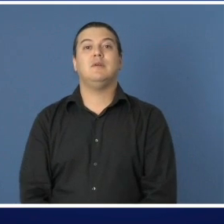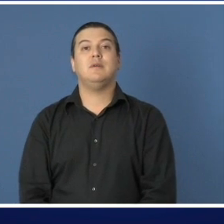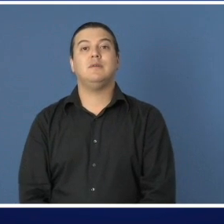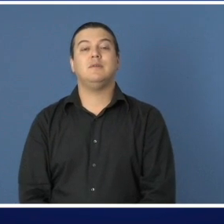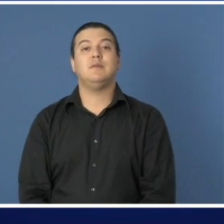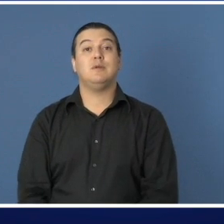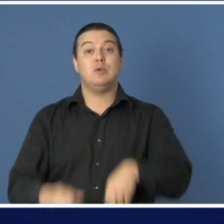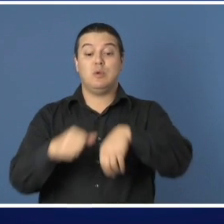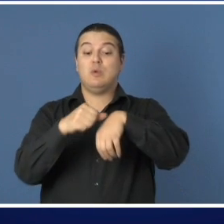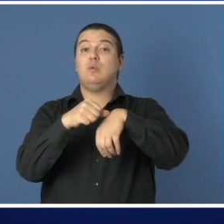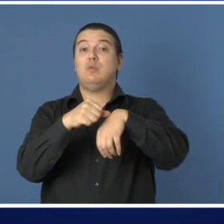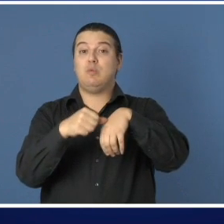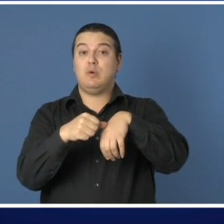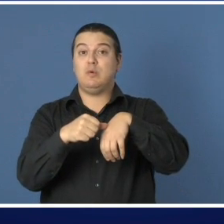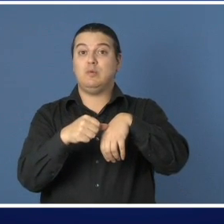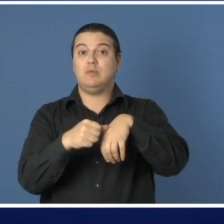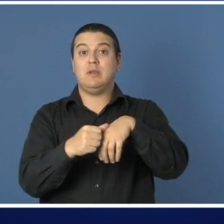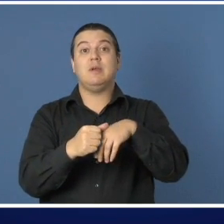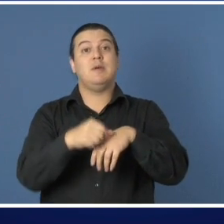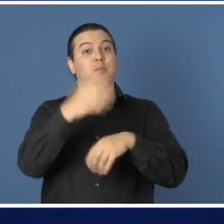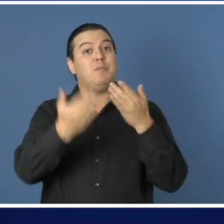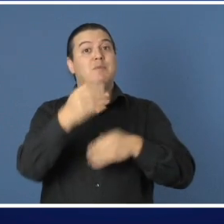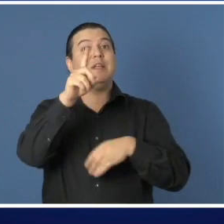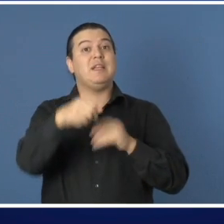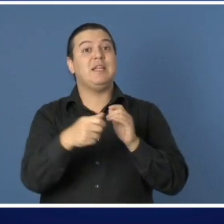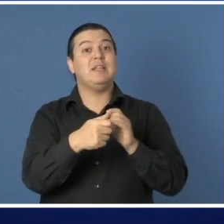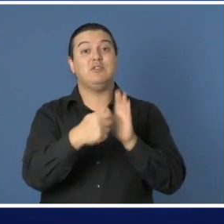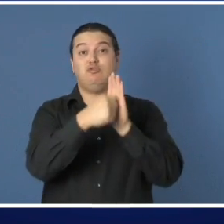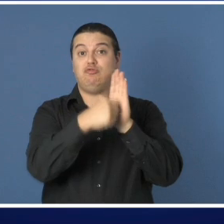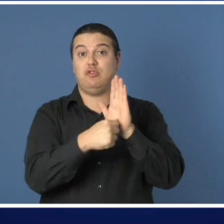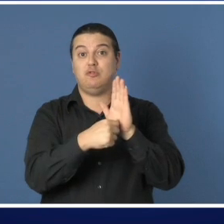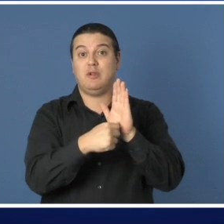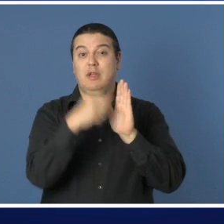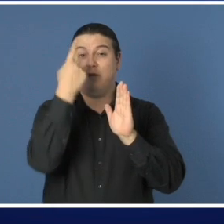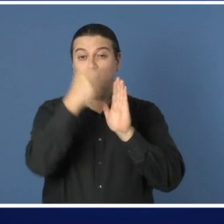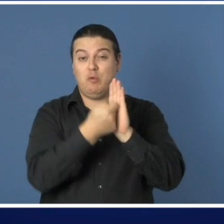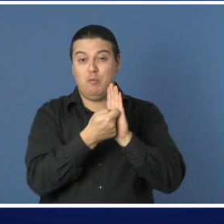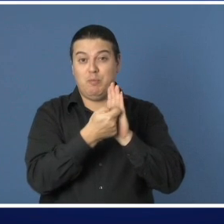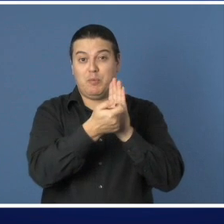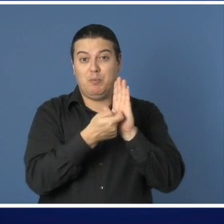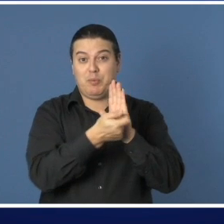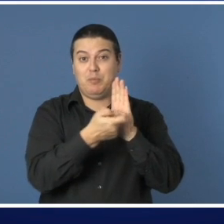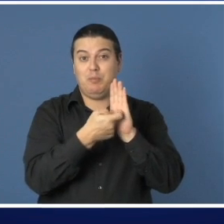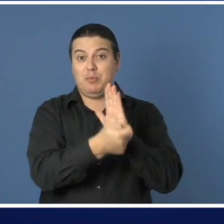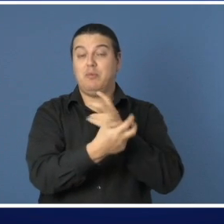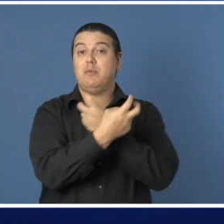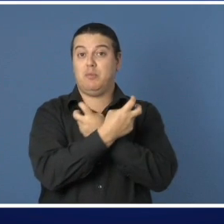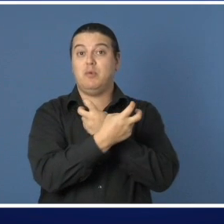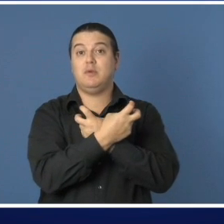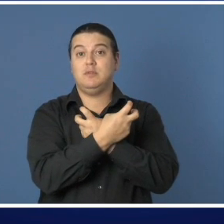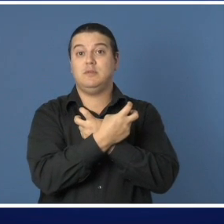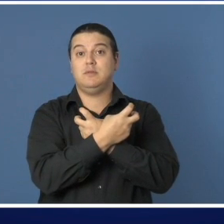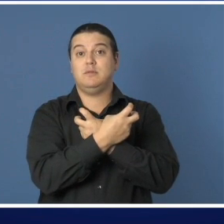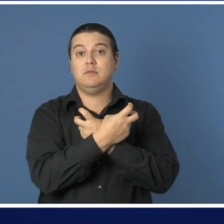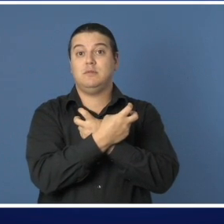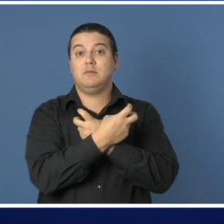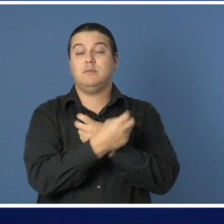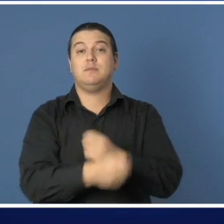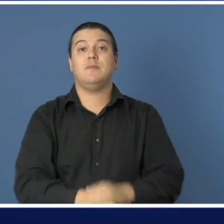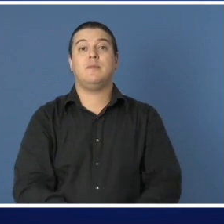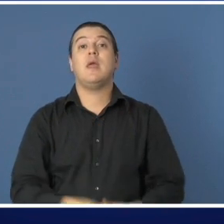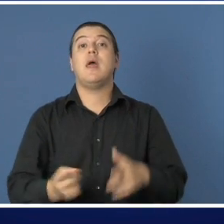Wounds should be treated, usually surgically, to remove the source of the toxin